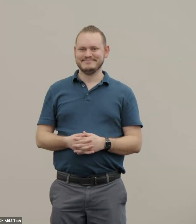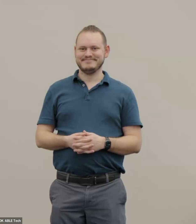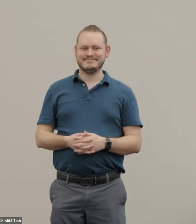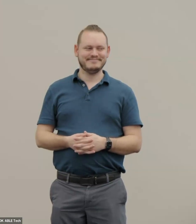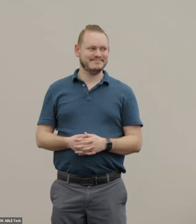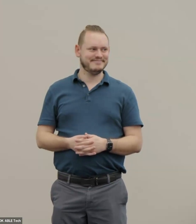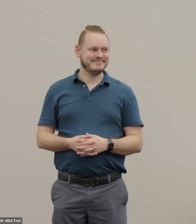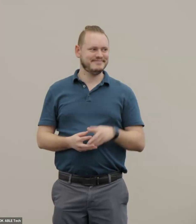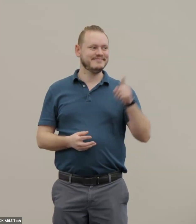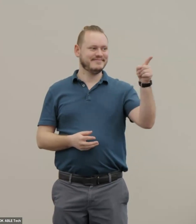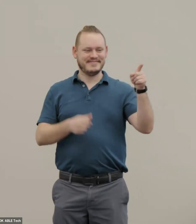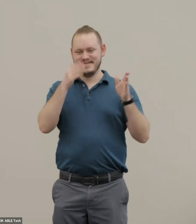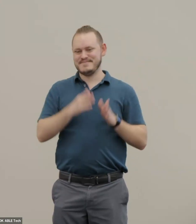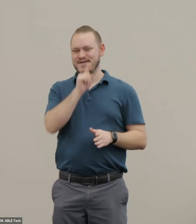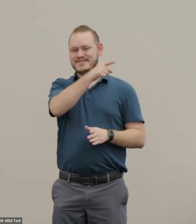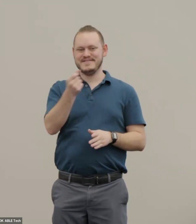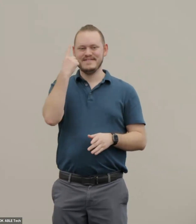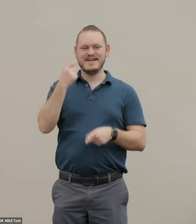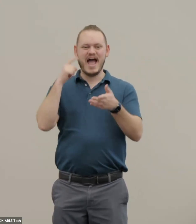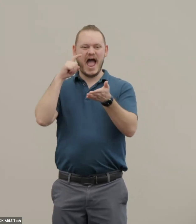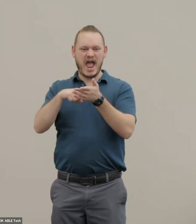Was that you, Chris?